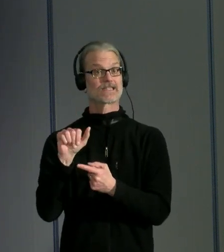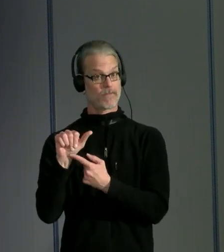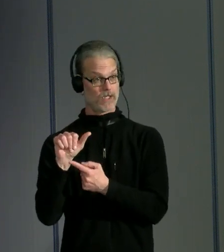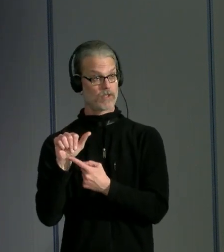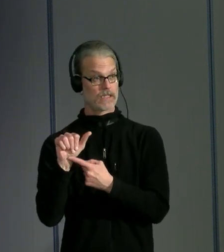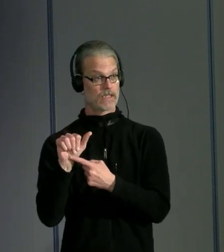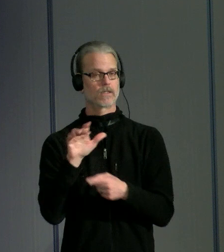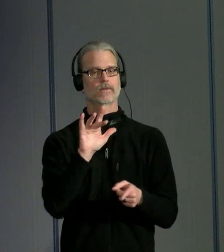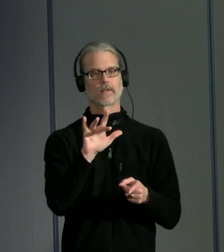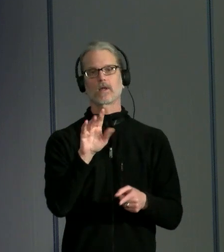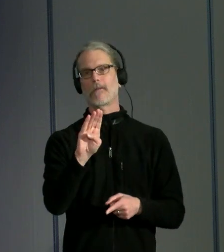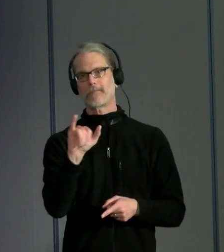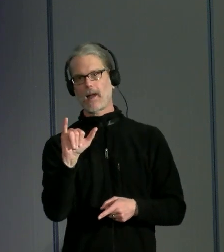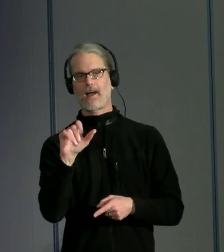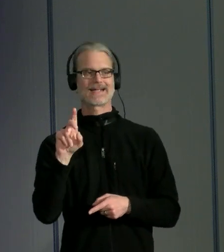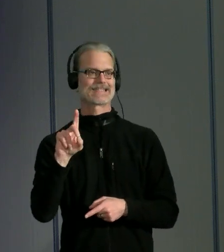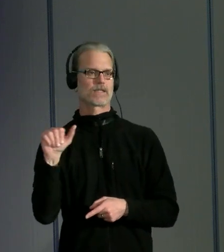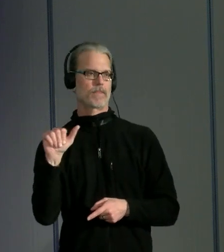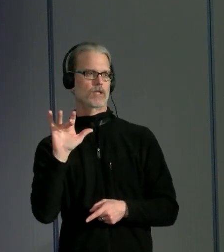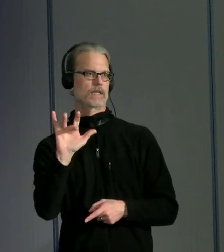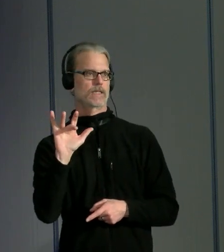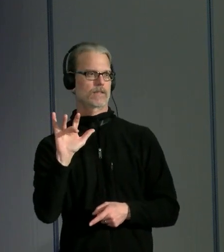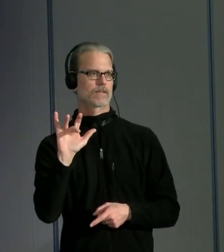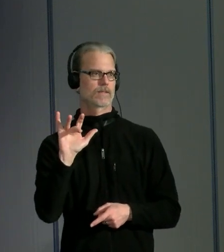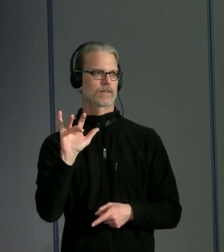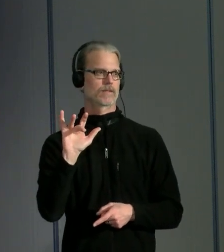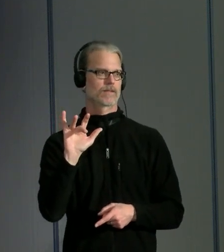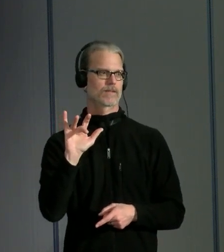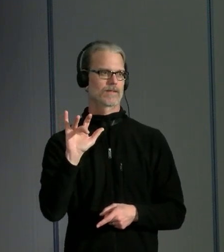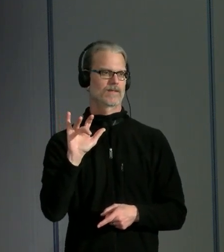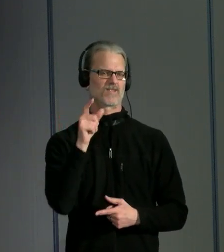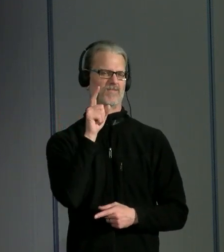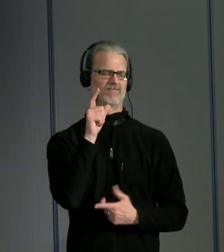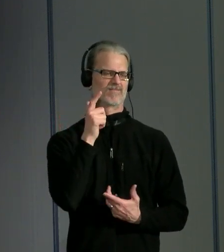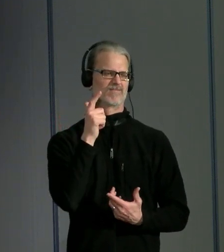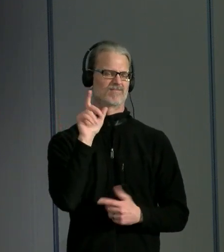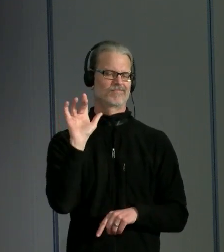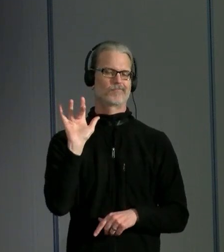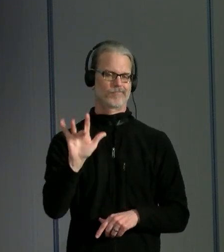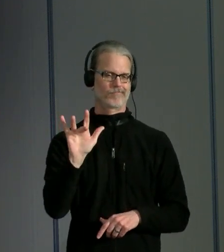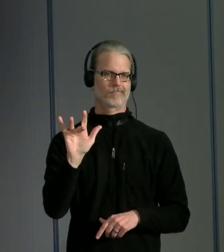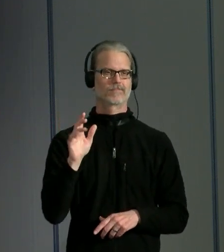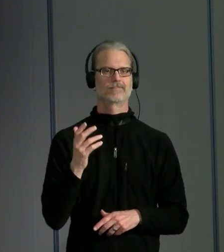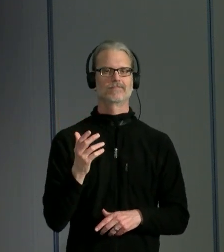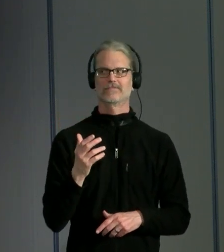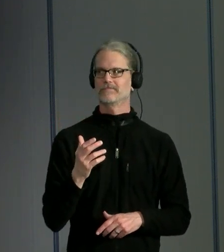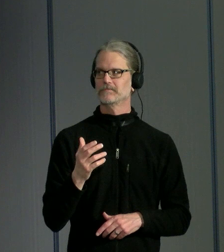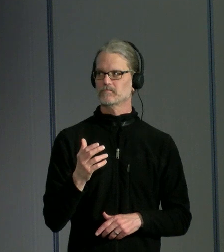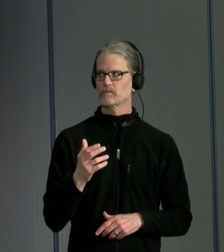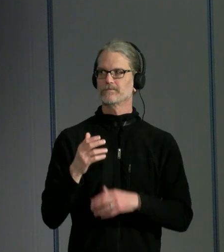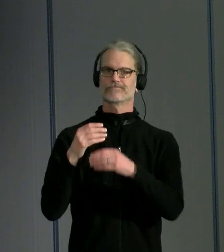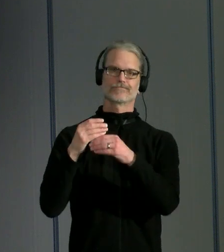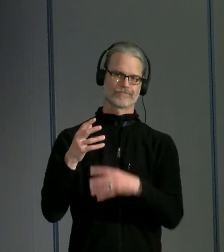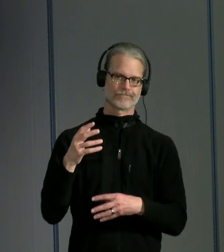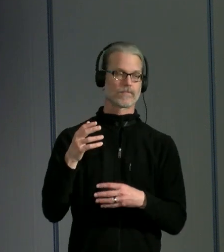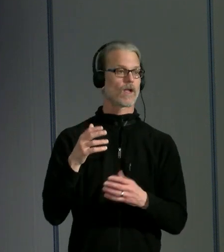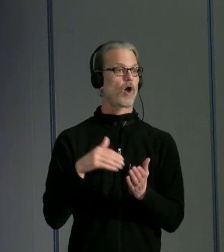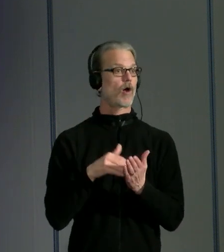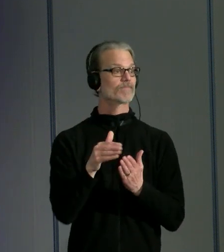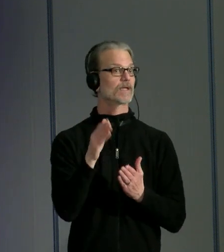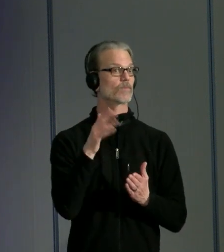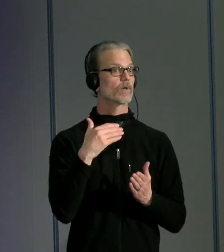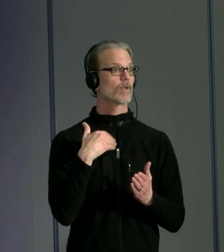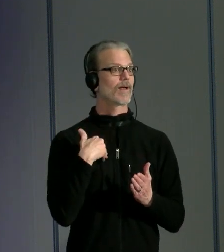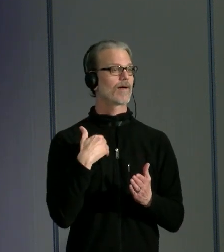click on the By Disability tab. So pretend we clicked into that. And so often there's going to be